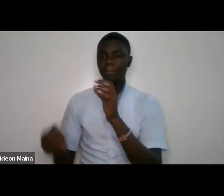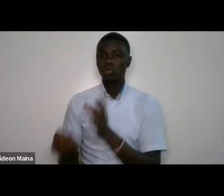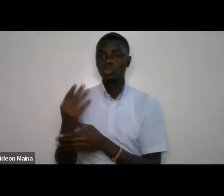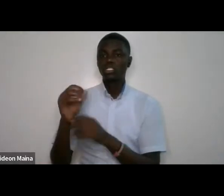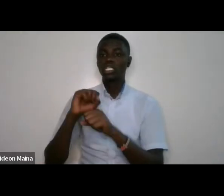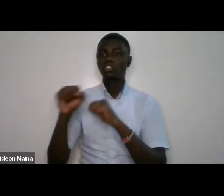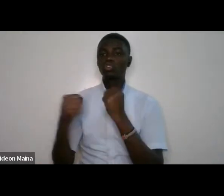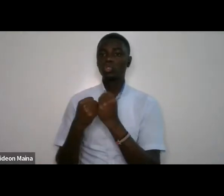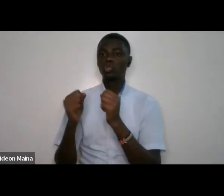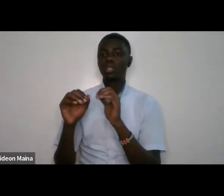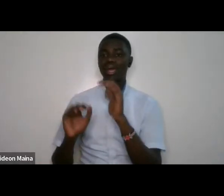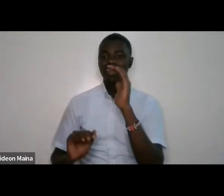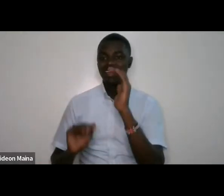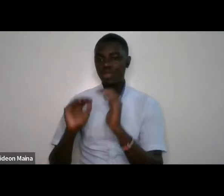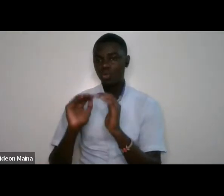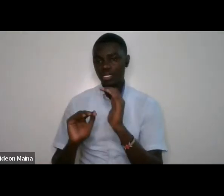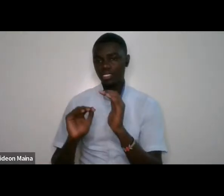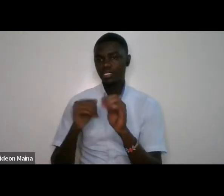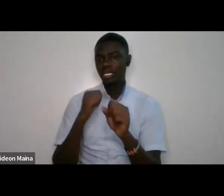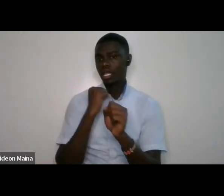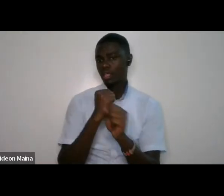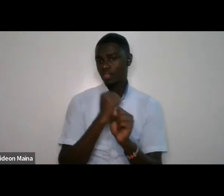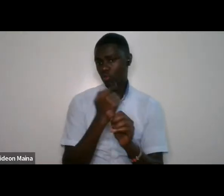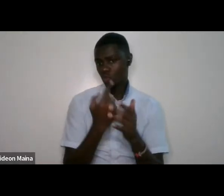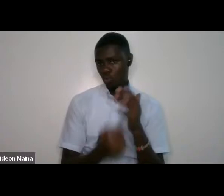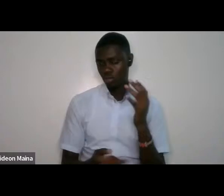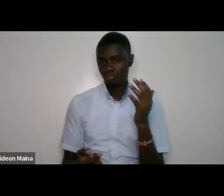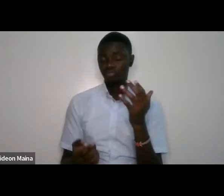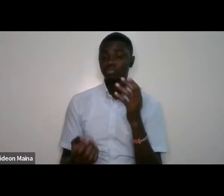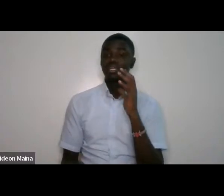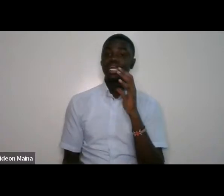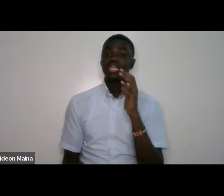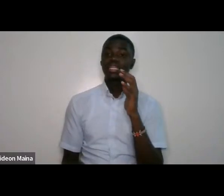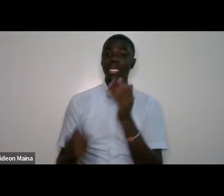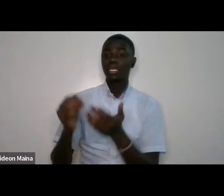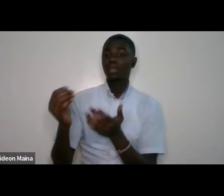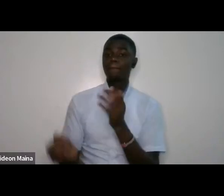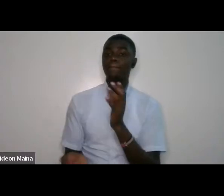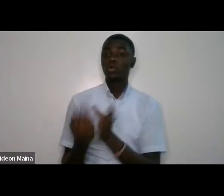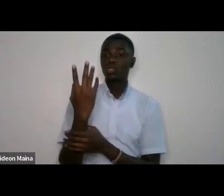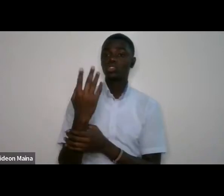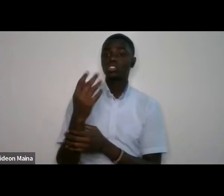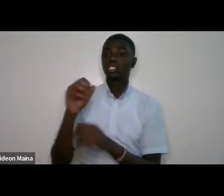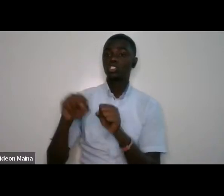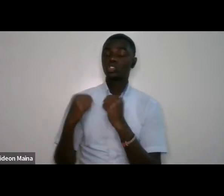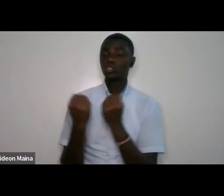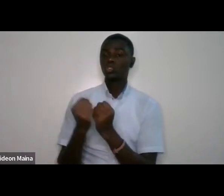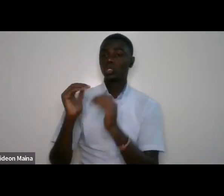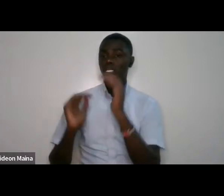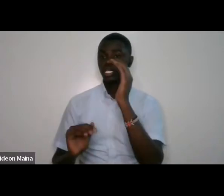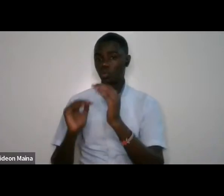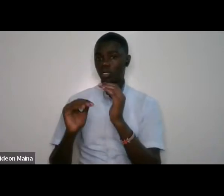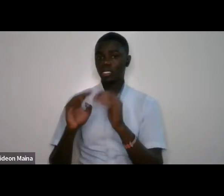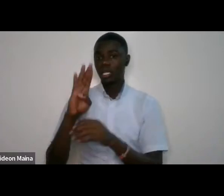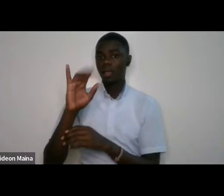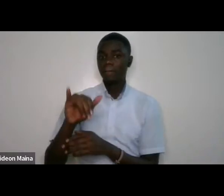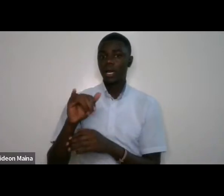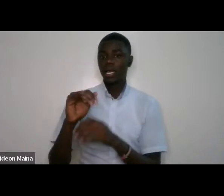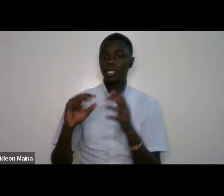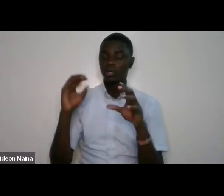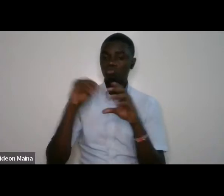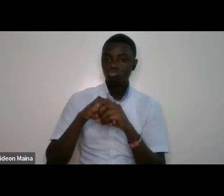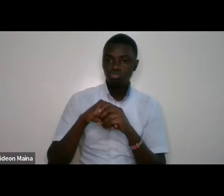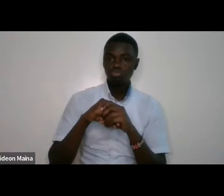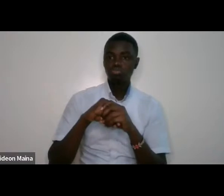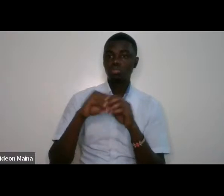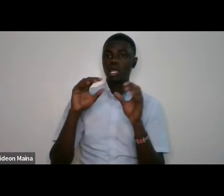they do is they reproduce social inequalities by embedding dominant class structures into their